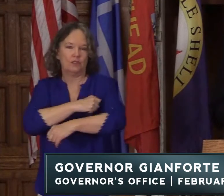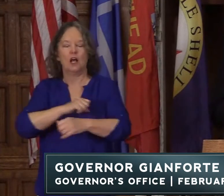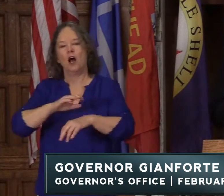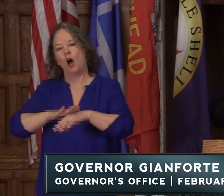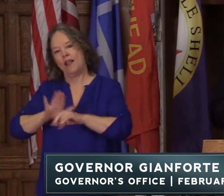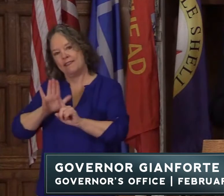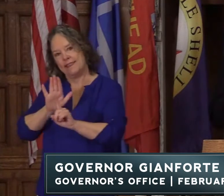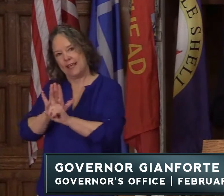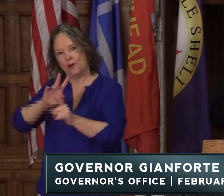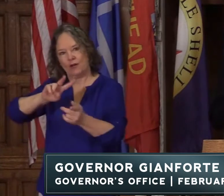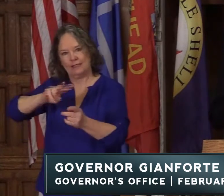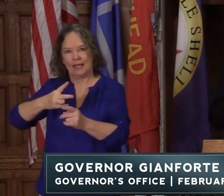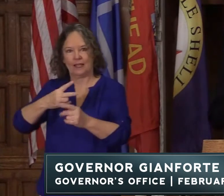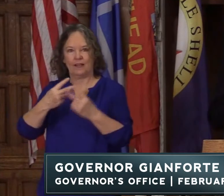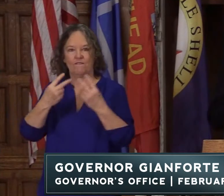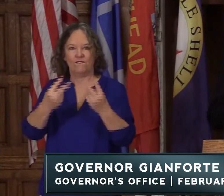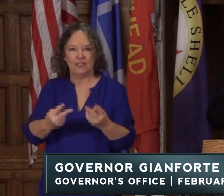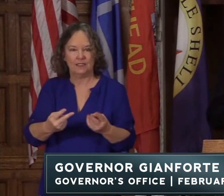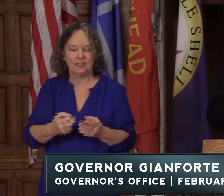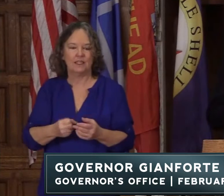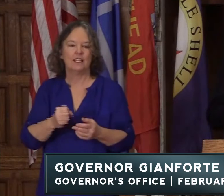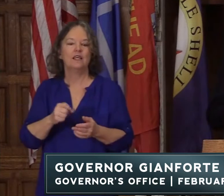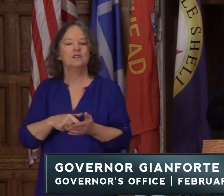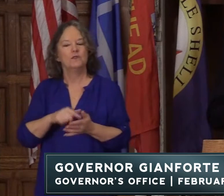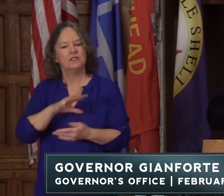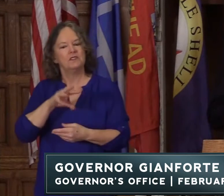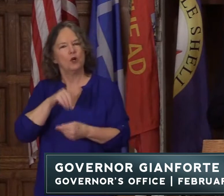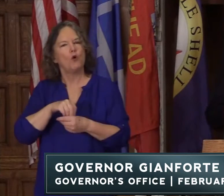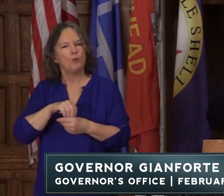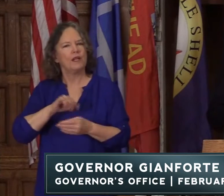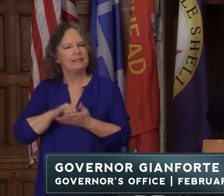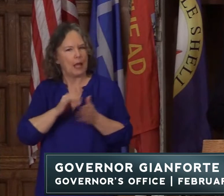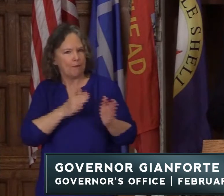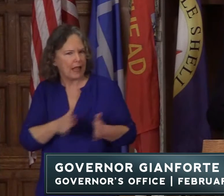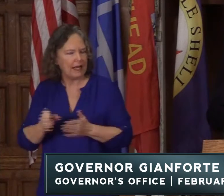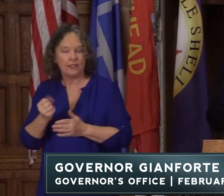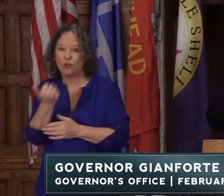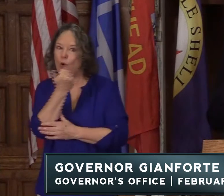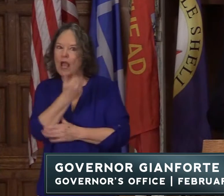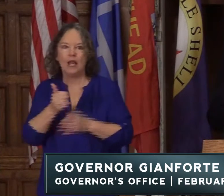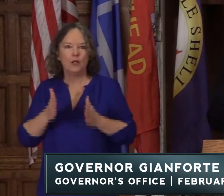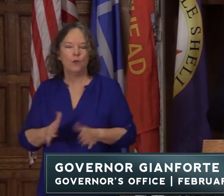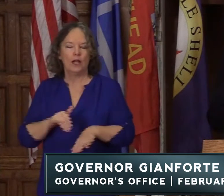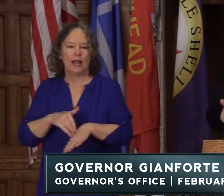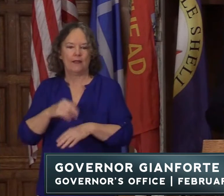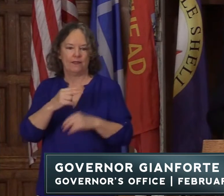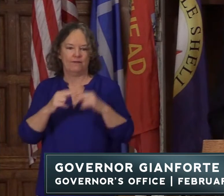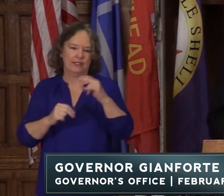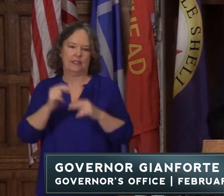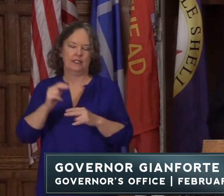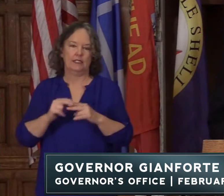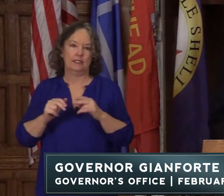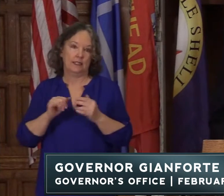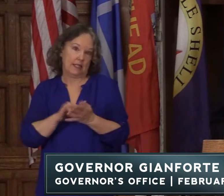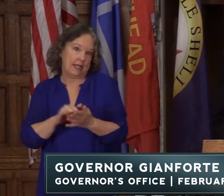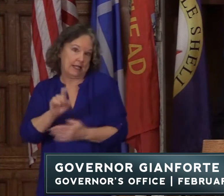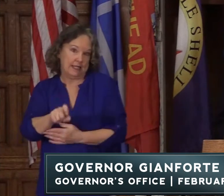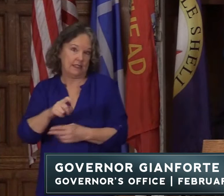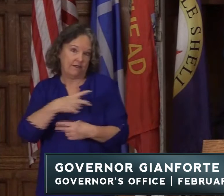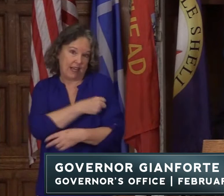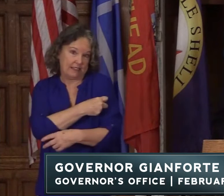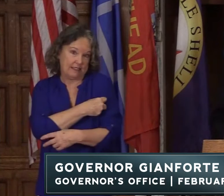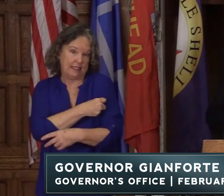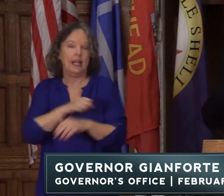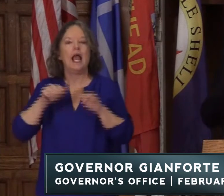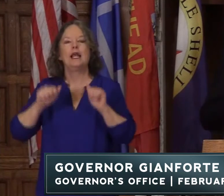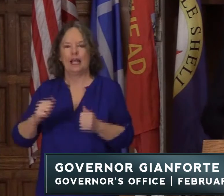reallocation incorporates that planning so that anybody at these facilities that needs a vaccine will be able to get it.